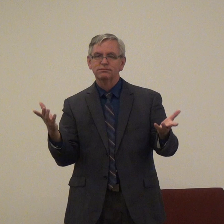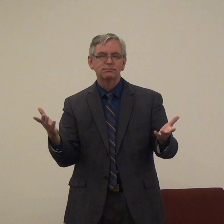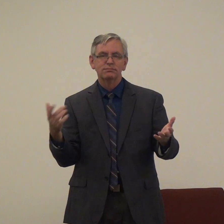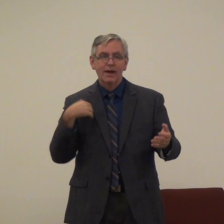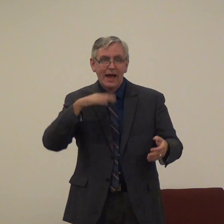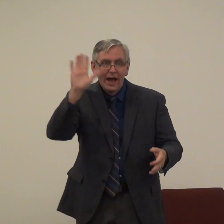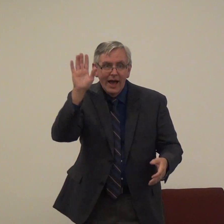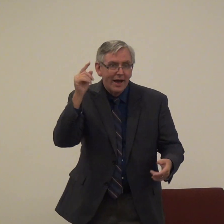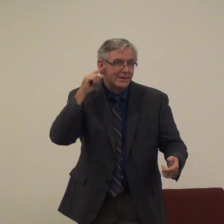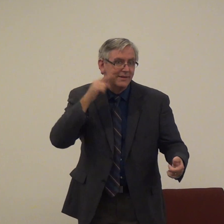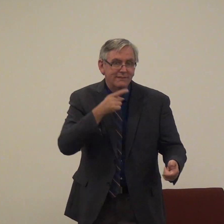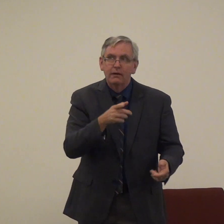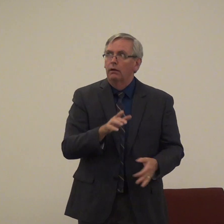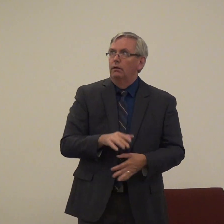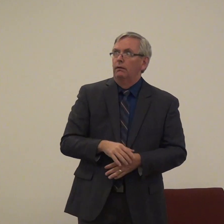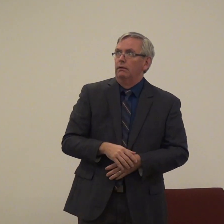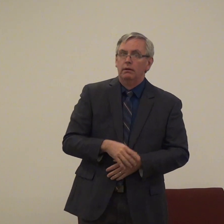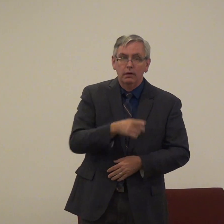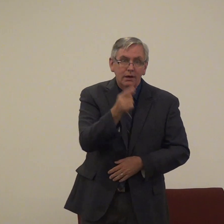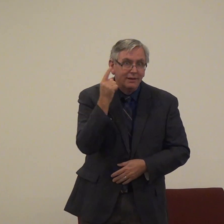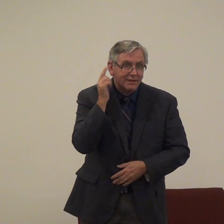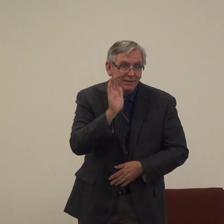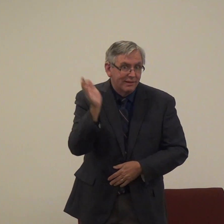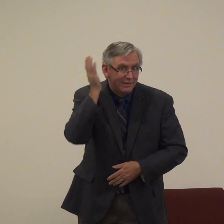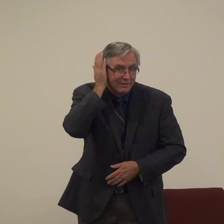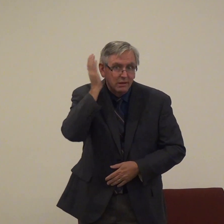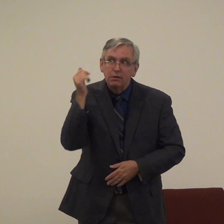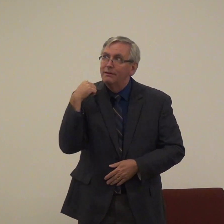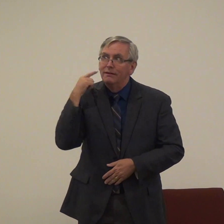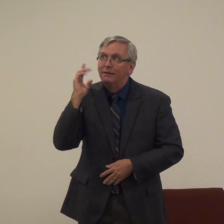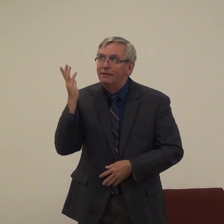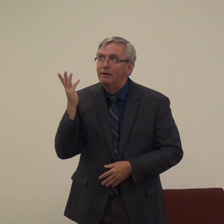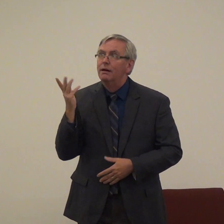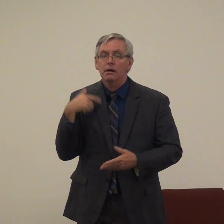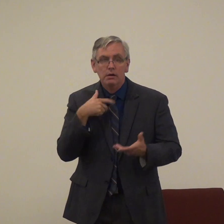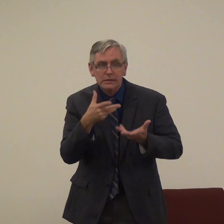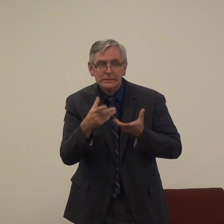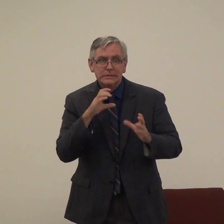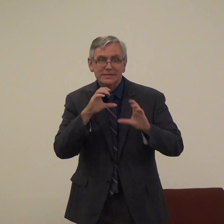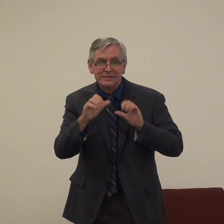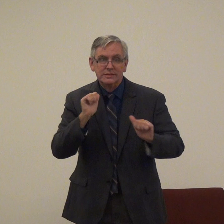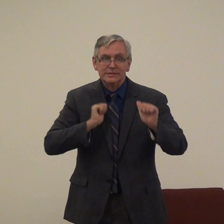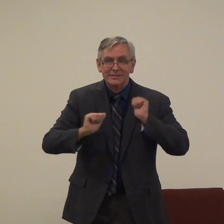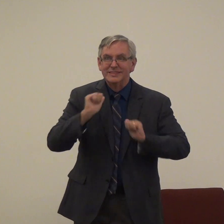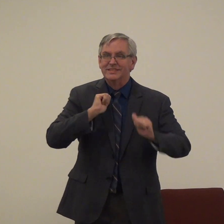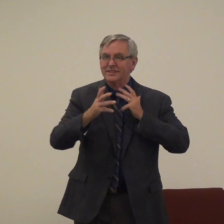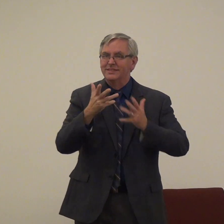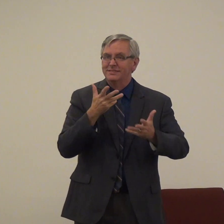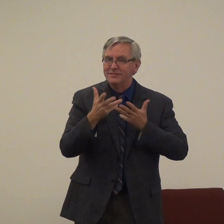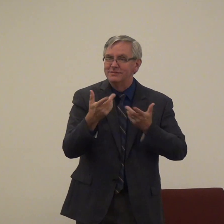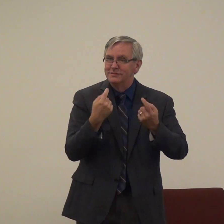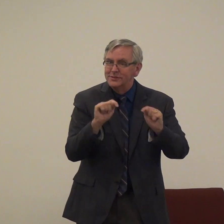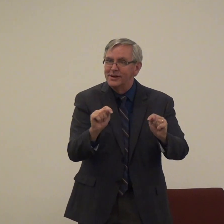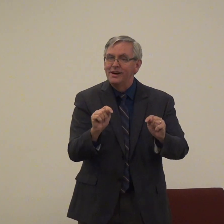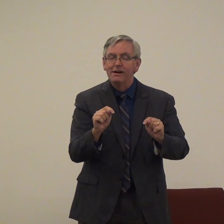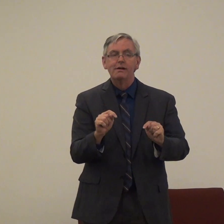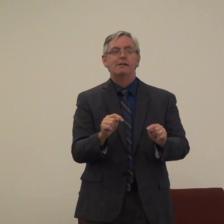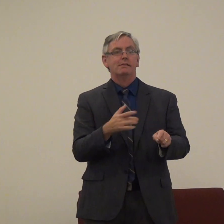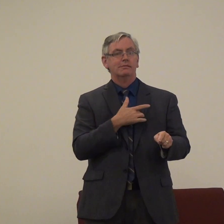years old, with no language. She was really nervous about meeting us, and I told her I couldn't hear, and I started